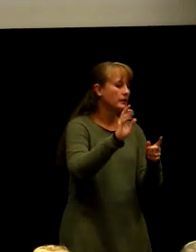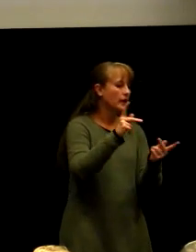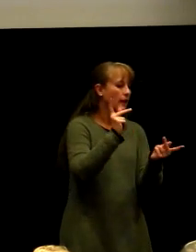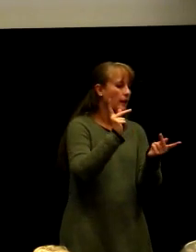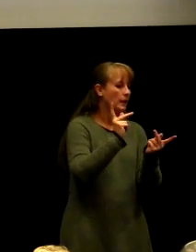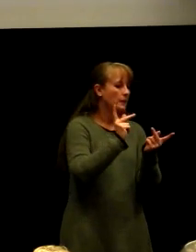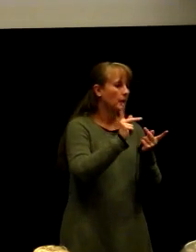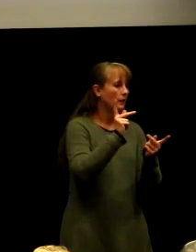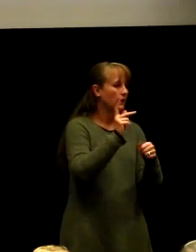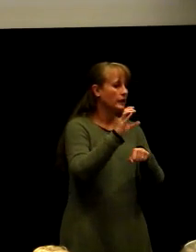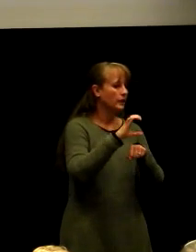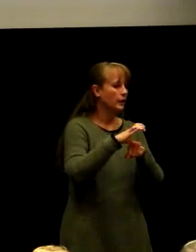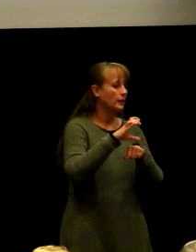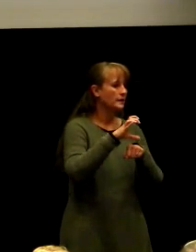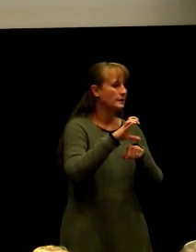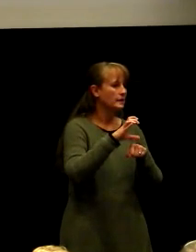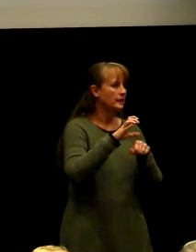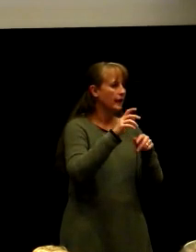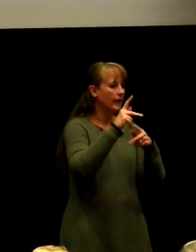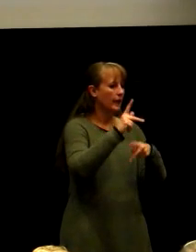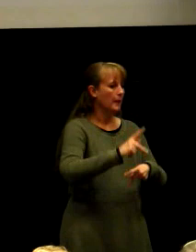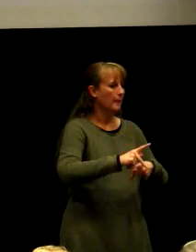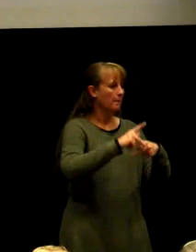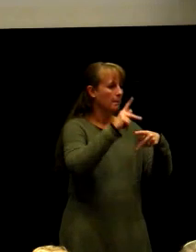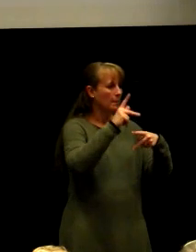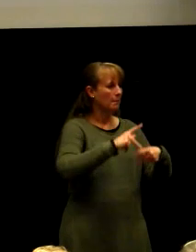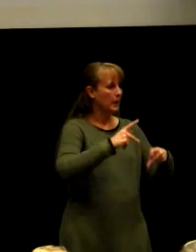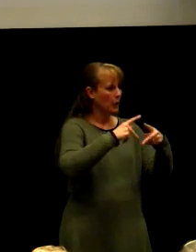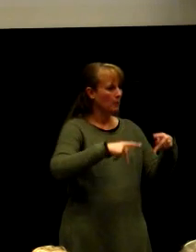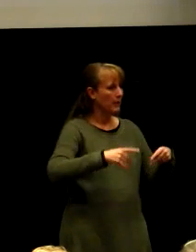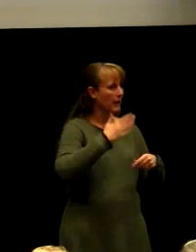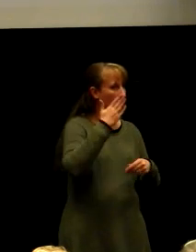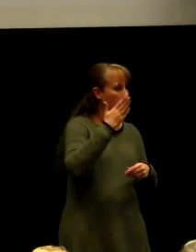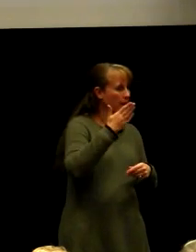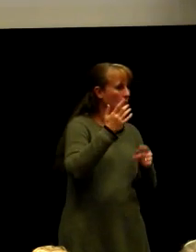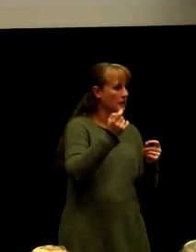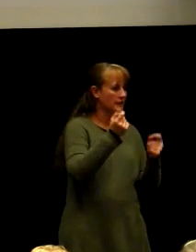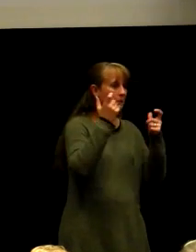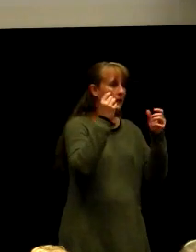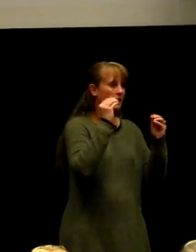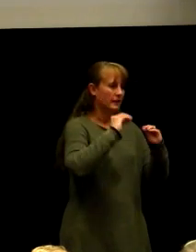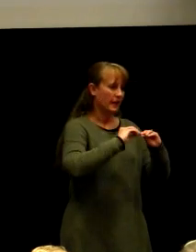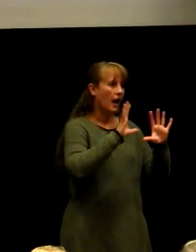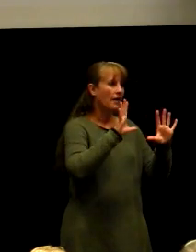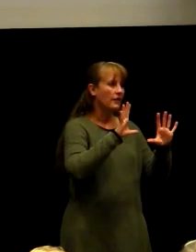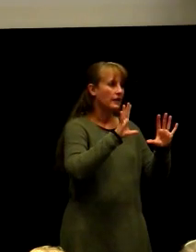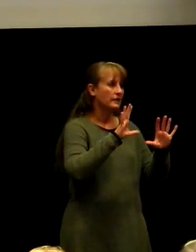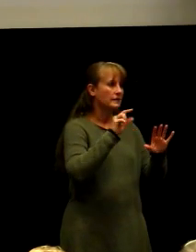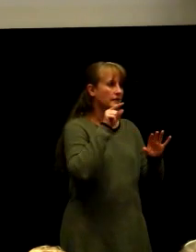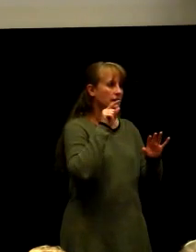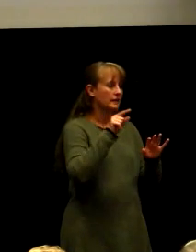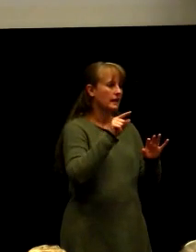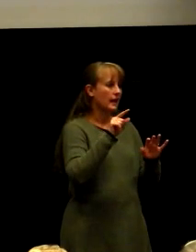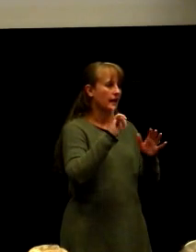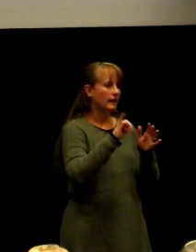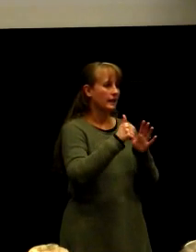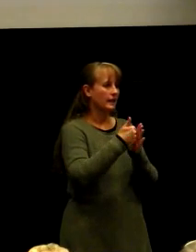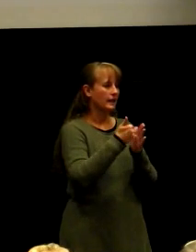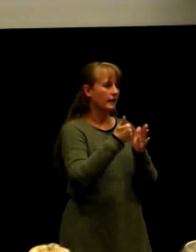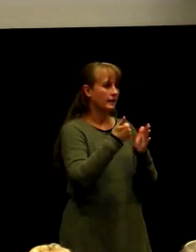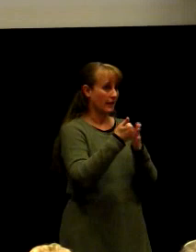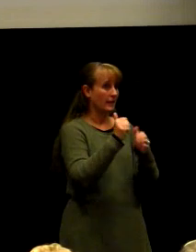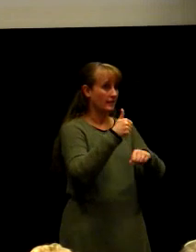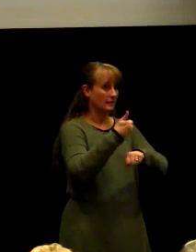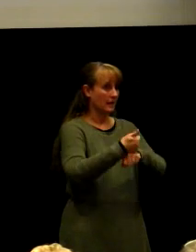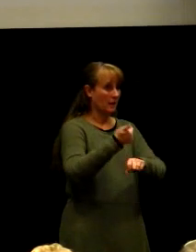perfect crystalline pyramid up there, which is immediately obvious that it's of alien origin. And he feels all